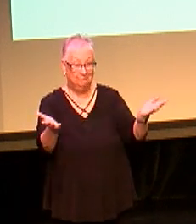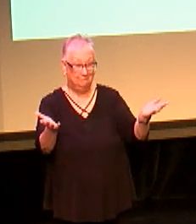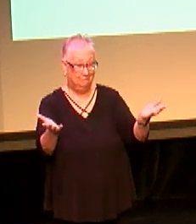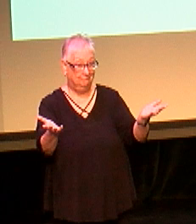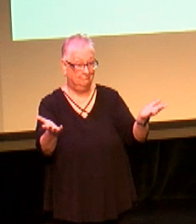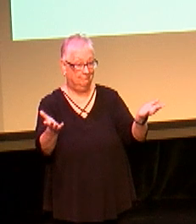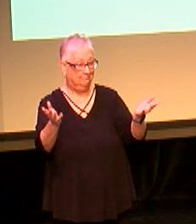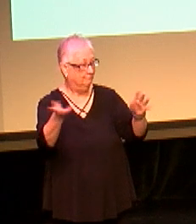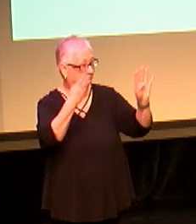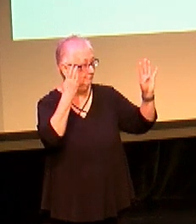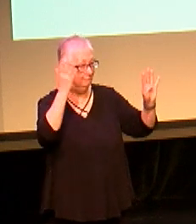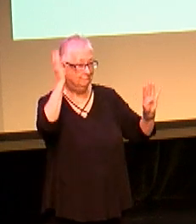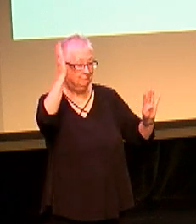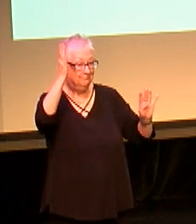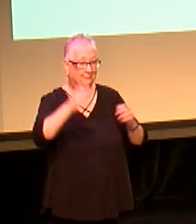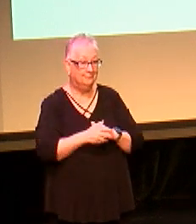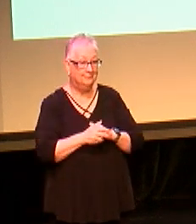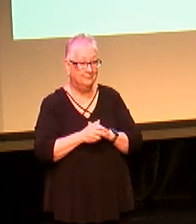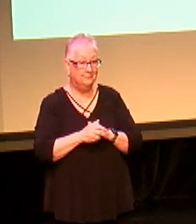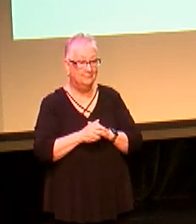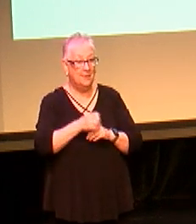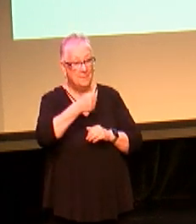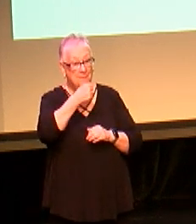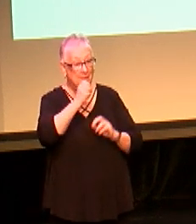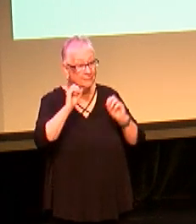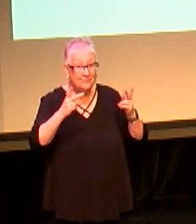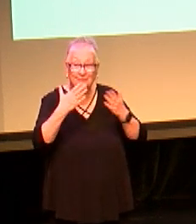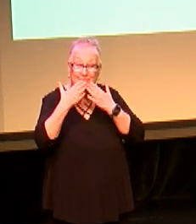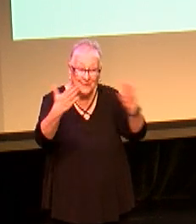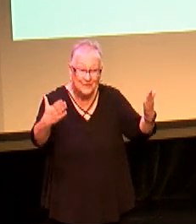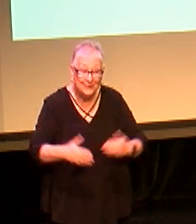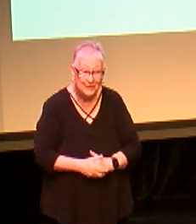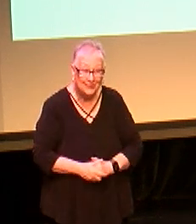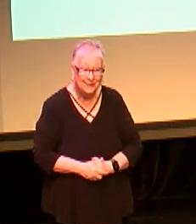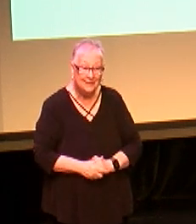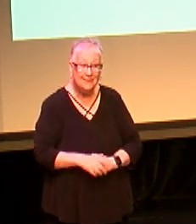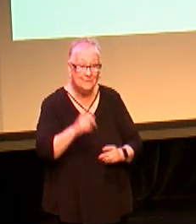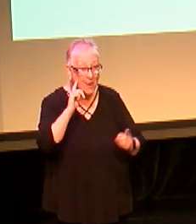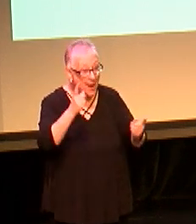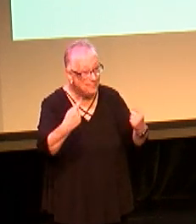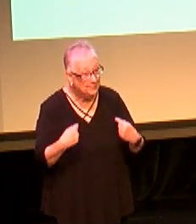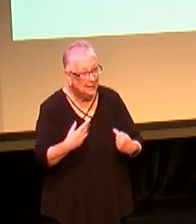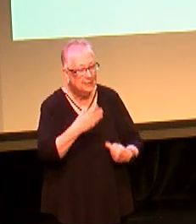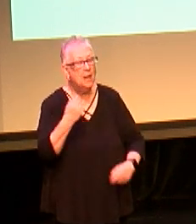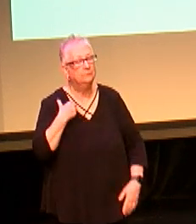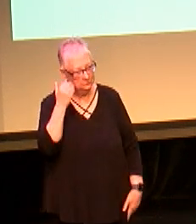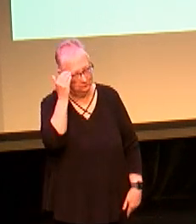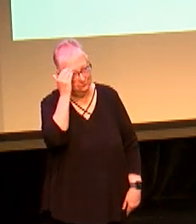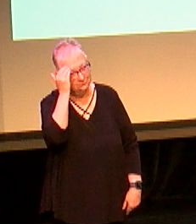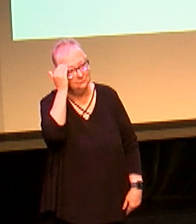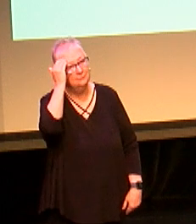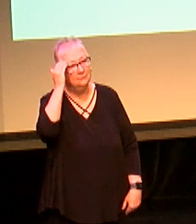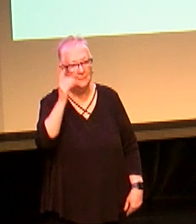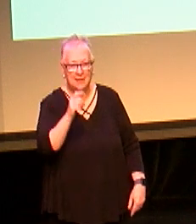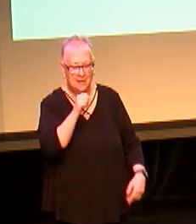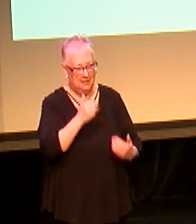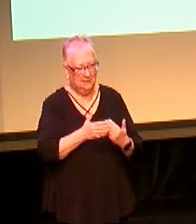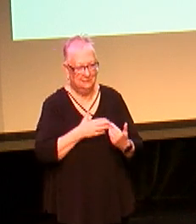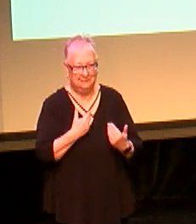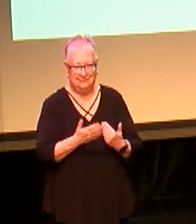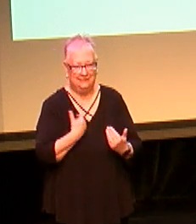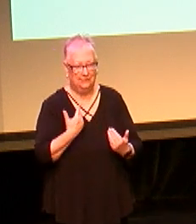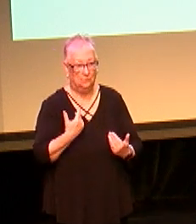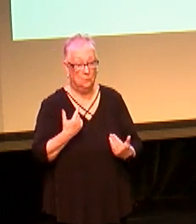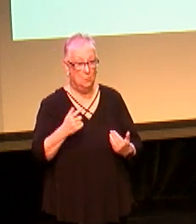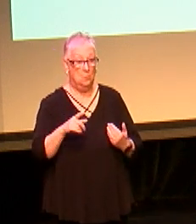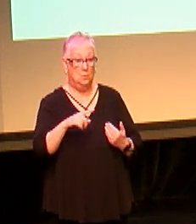accordingly to come to the microphone. Thank you so much for being here. I know that it is not easy in the nonprofit